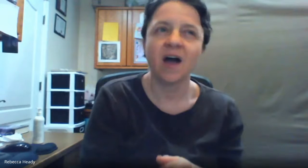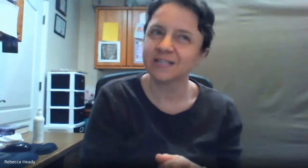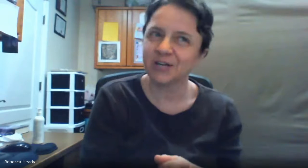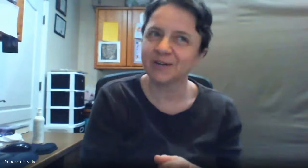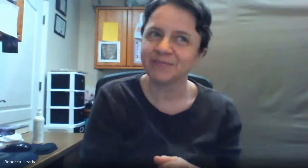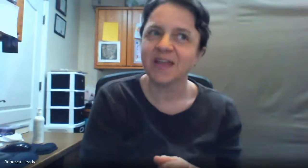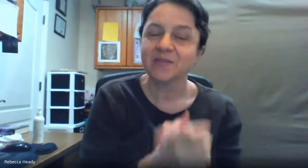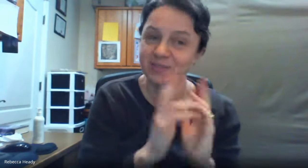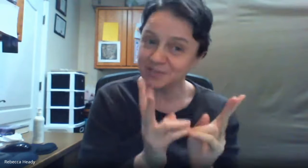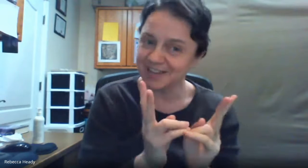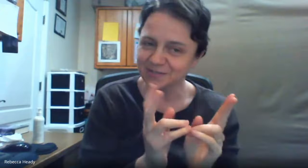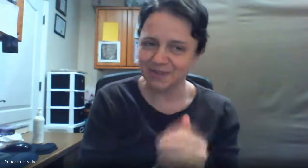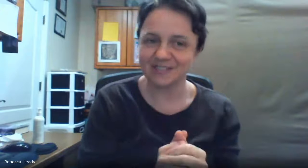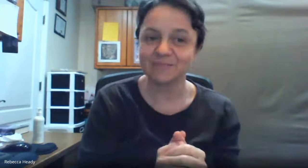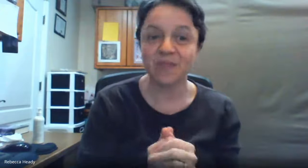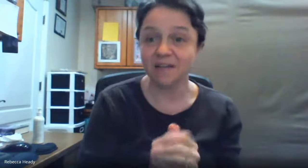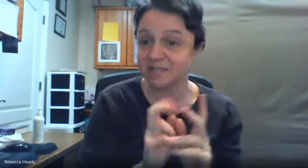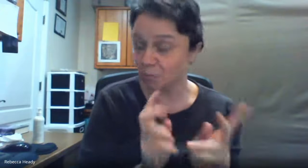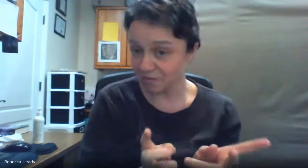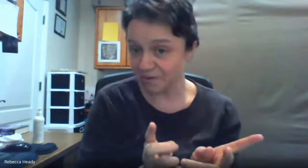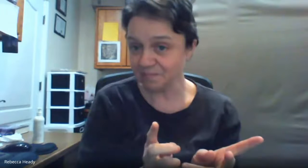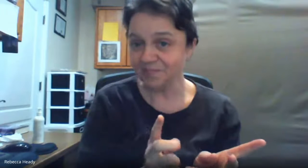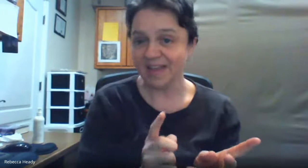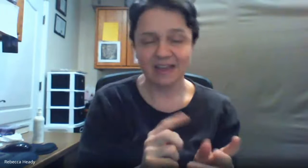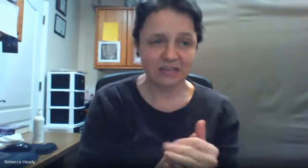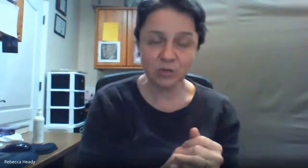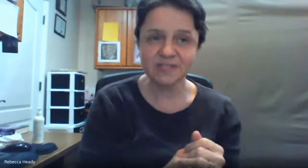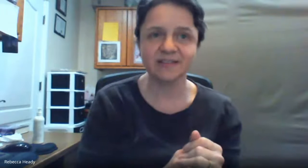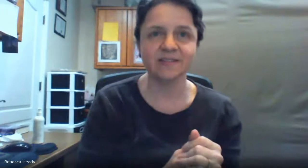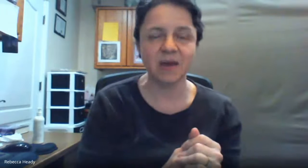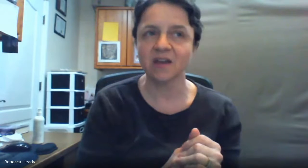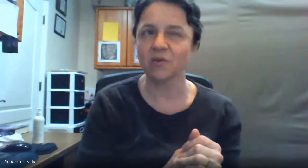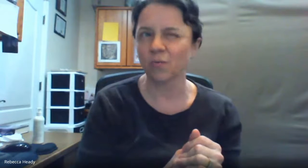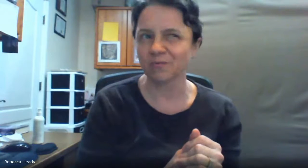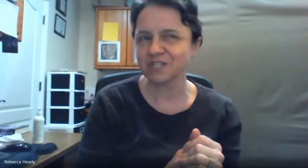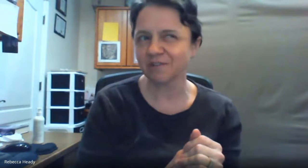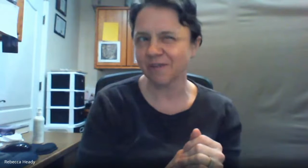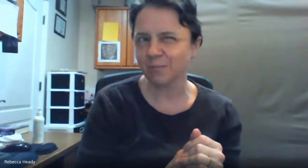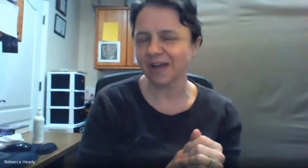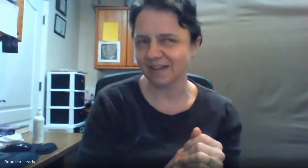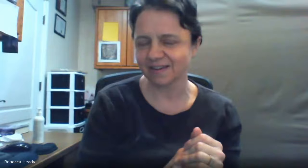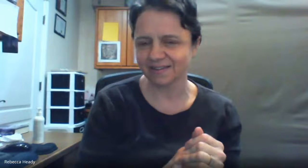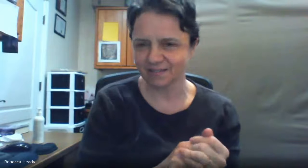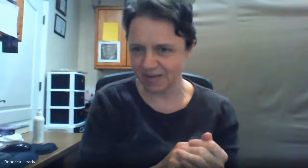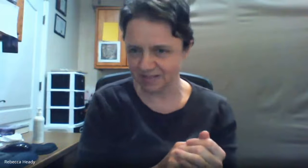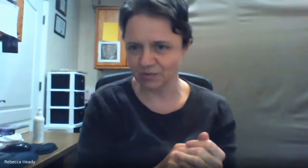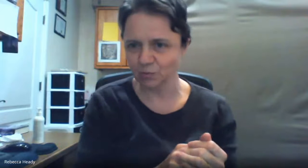Hot dog. Two signs for this. I've seen both of them used depending on what region you're from. I think depends on